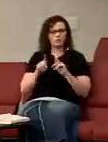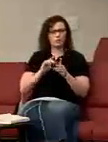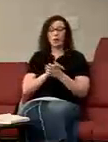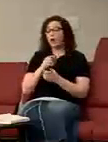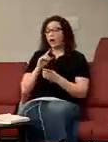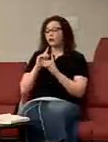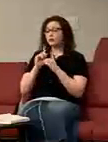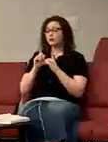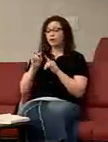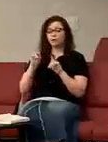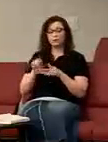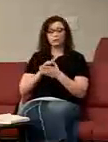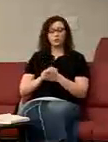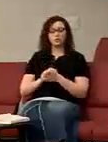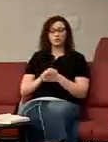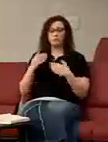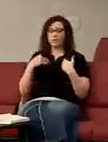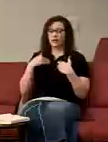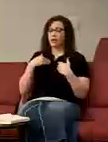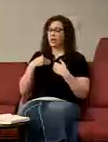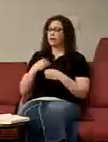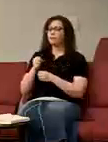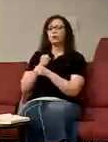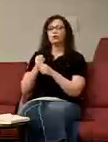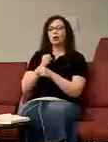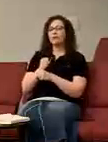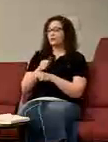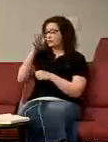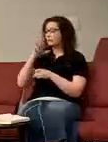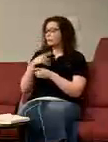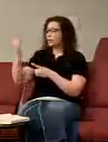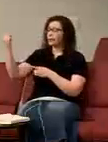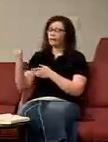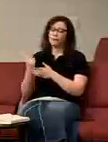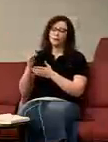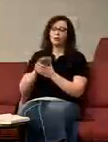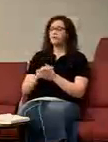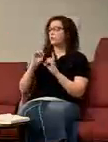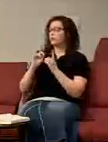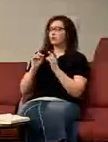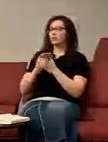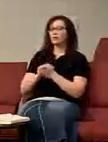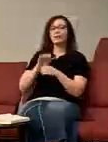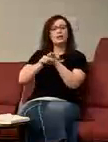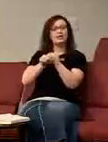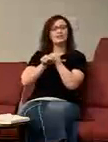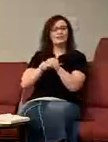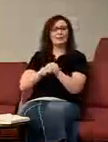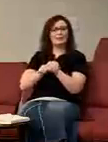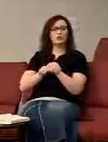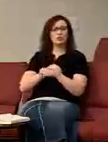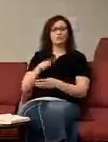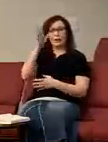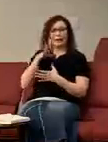because I couldn't and sit outside. They just opened their place up. This guy comes over and we're talking. He's an English guy. I don't know if you know any English guys.